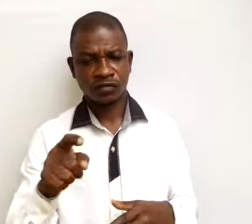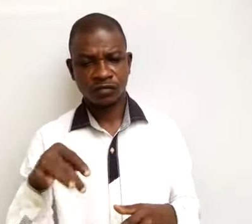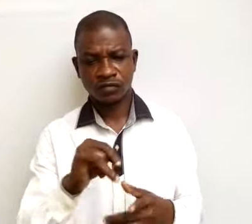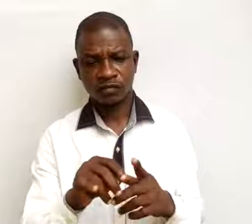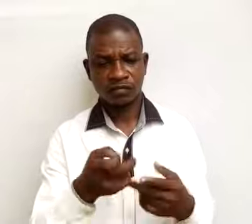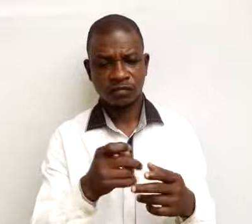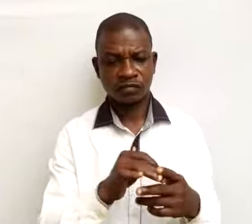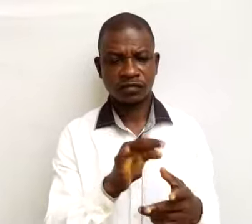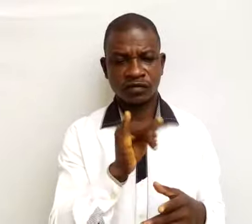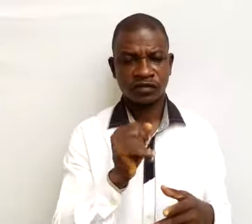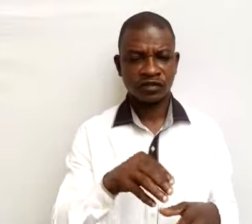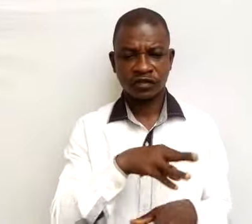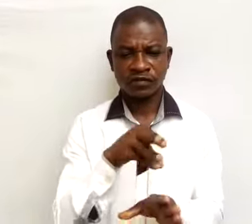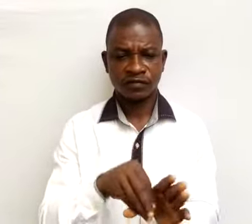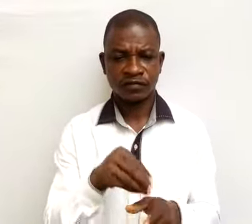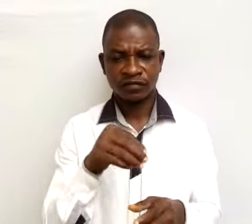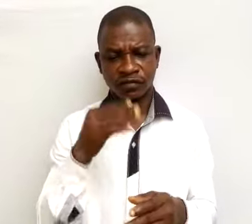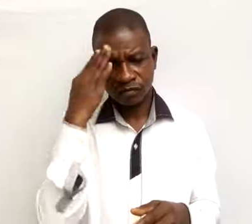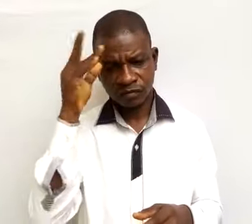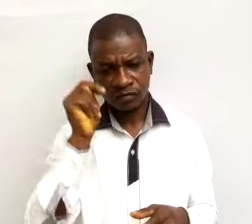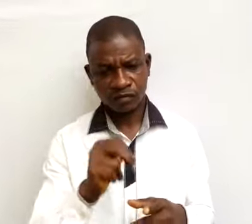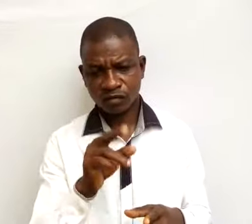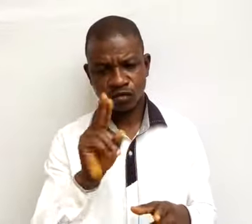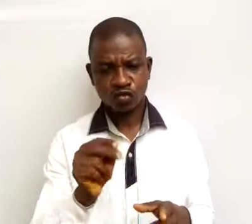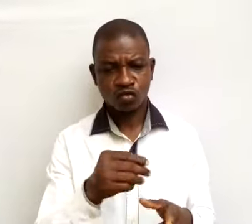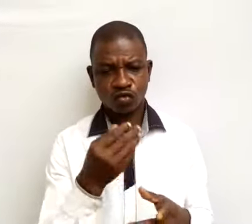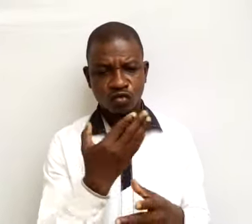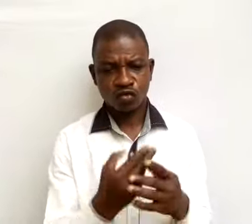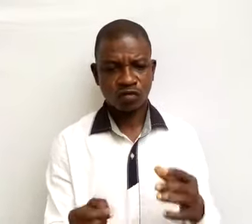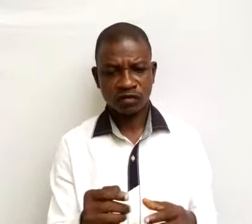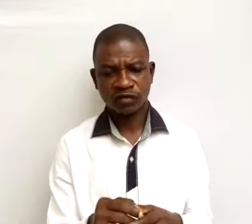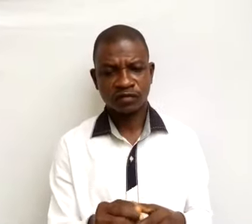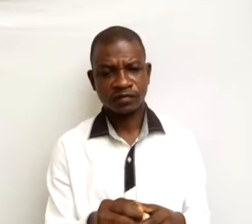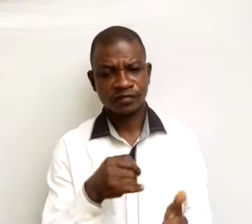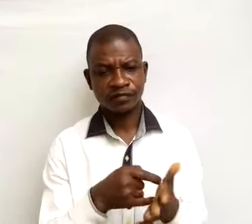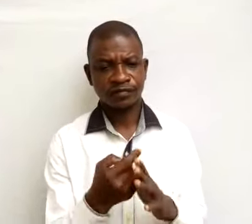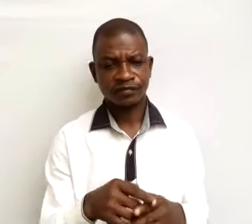involved, none loses. It is a mode of life.